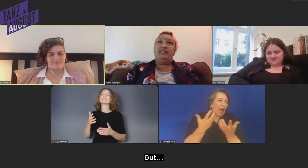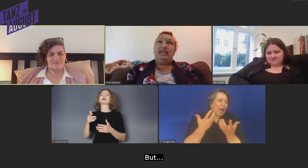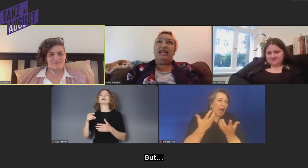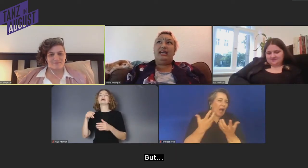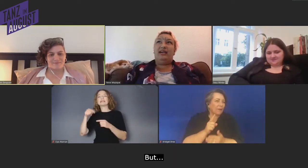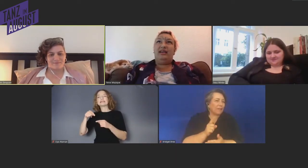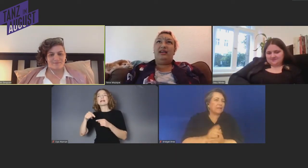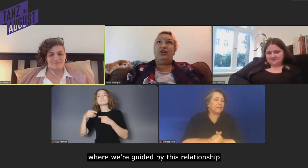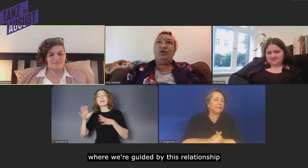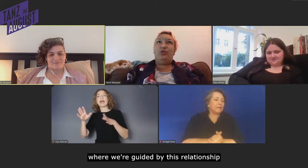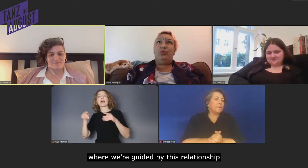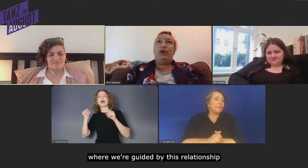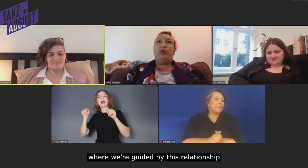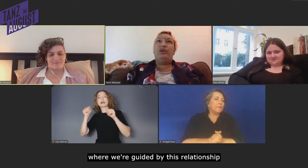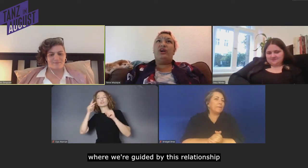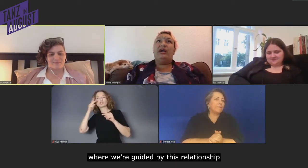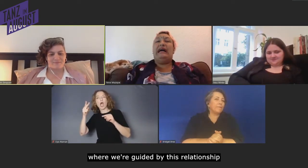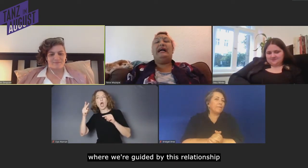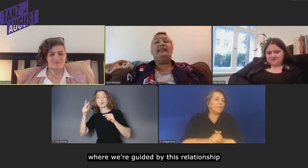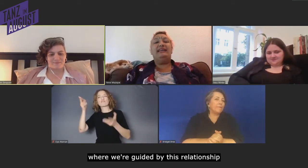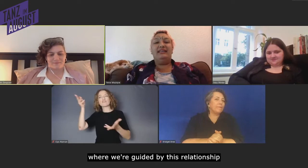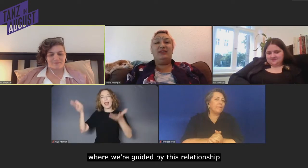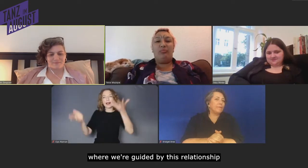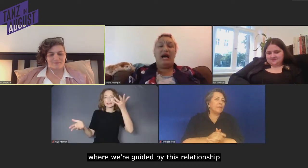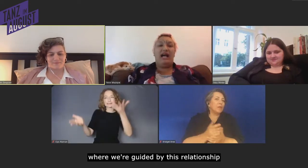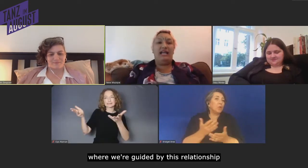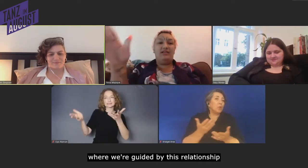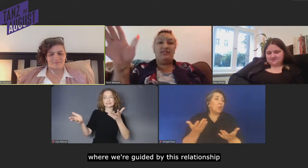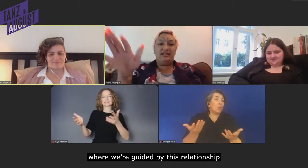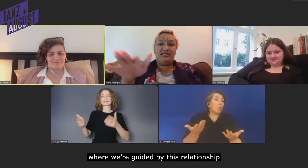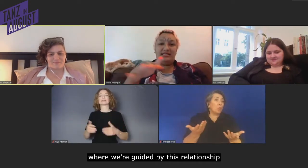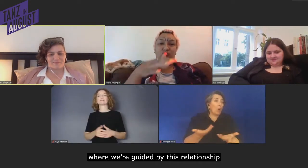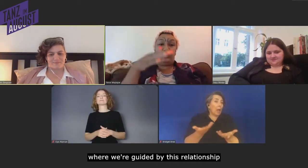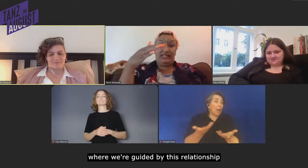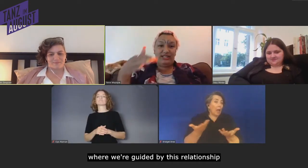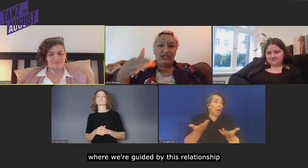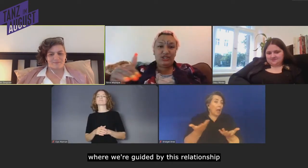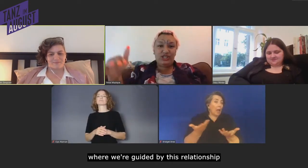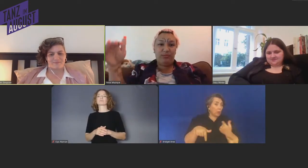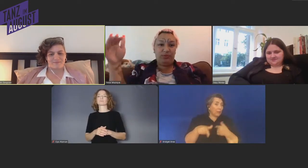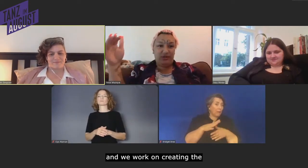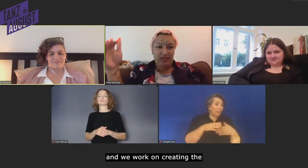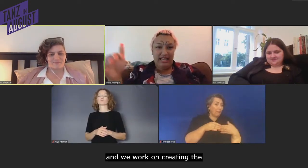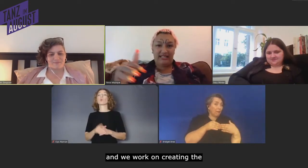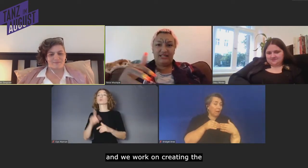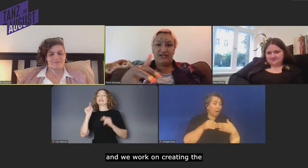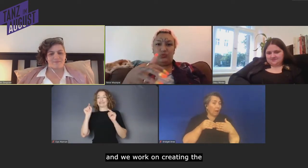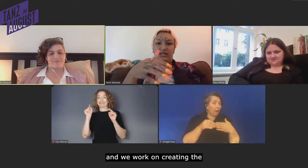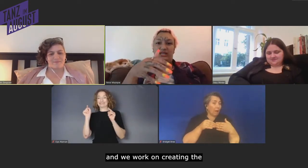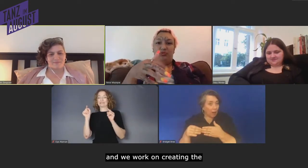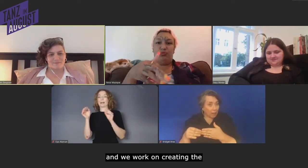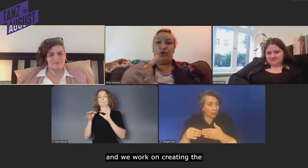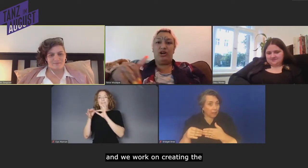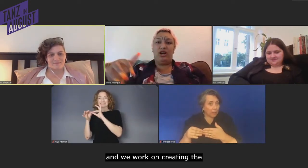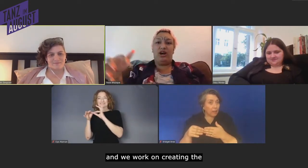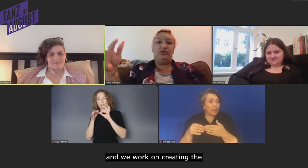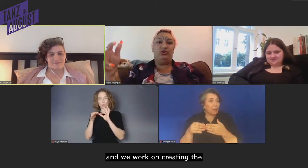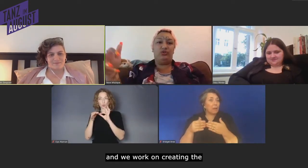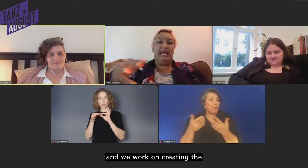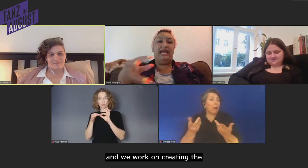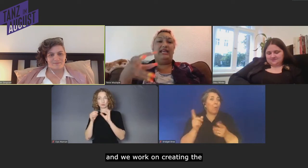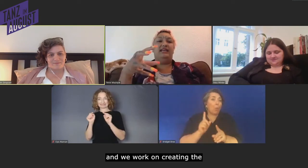But where we are guided by this relationship, and we work